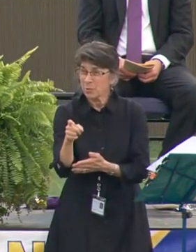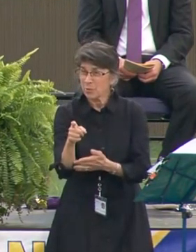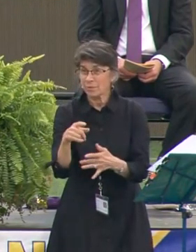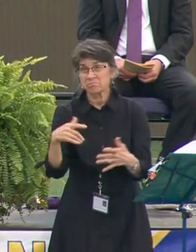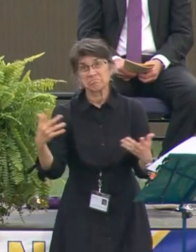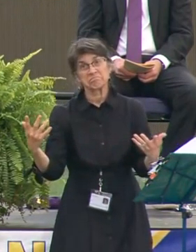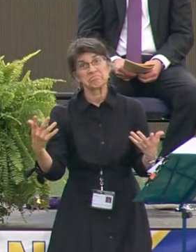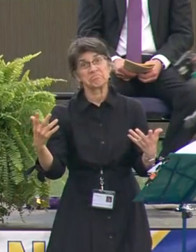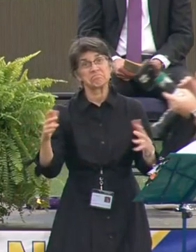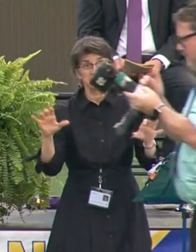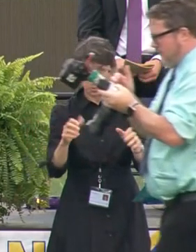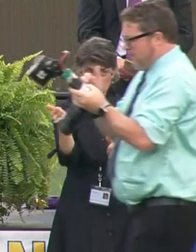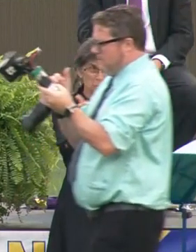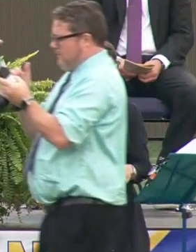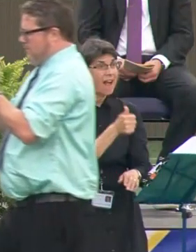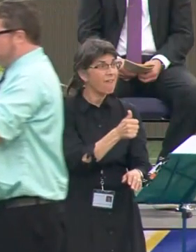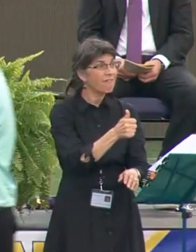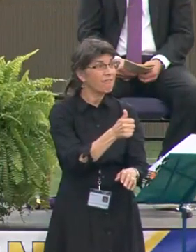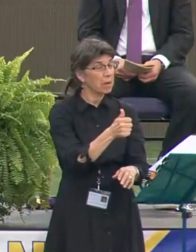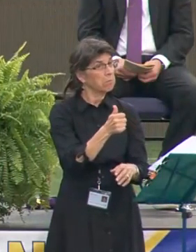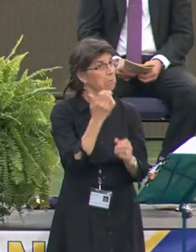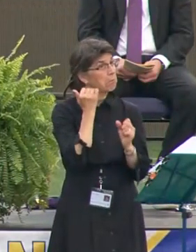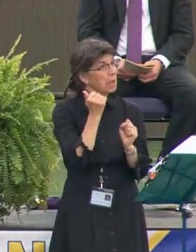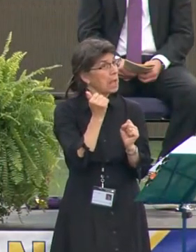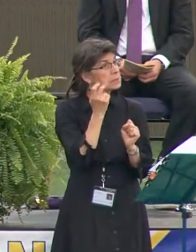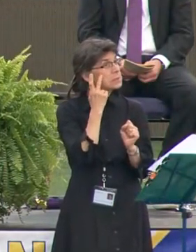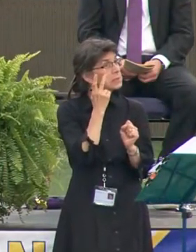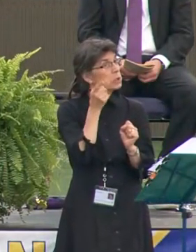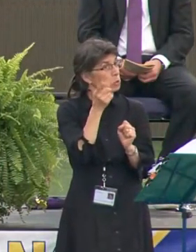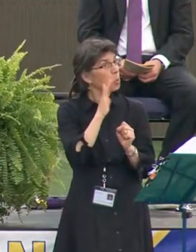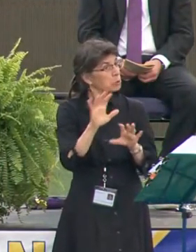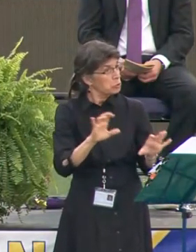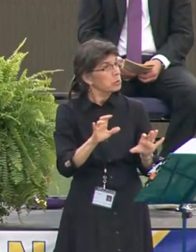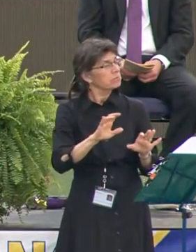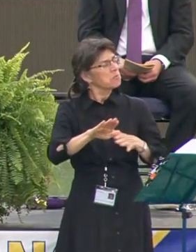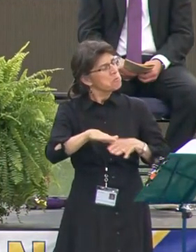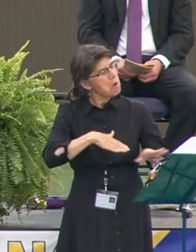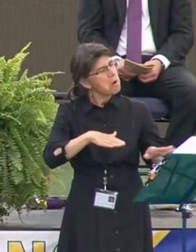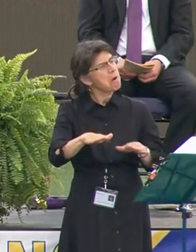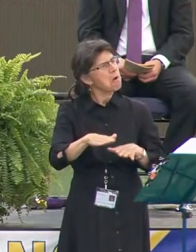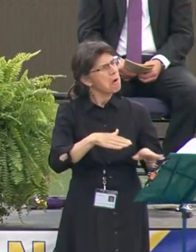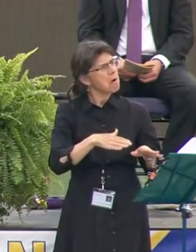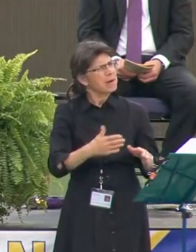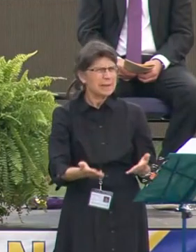but I see it in you, so we'll walk it out and